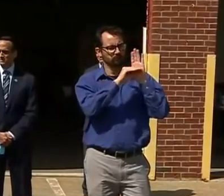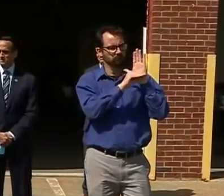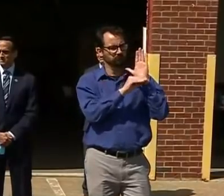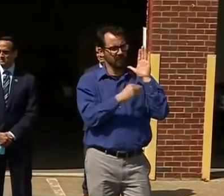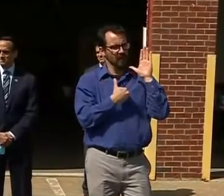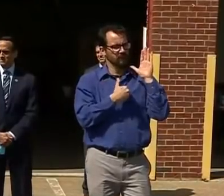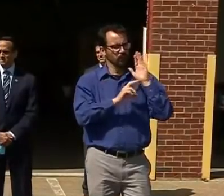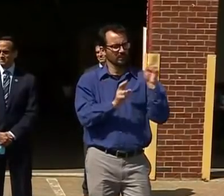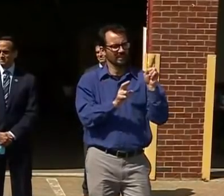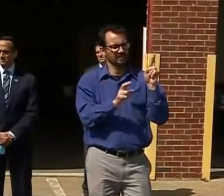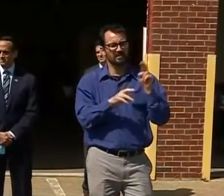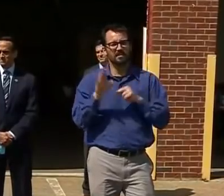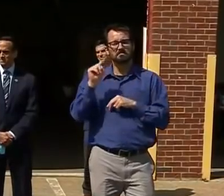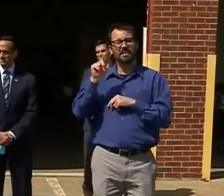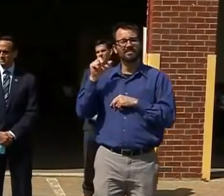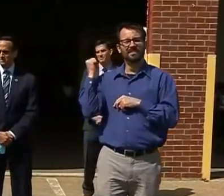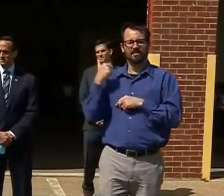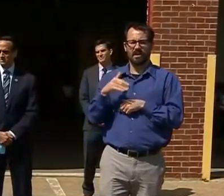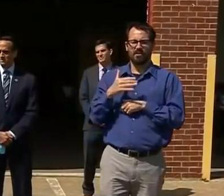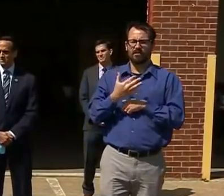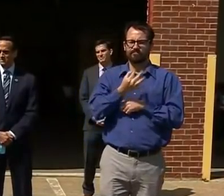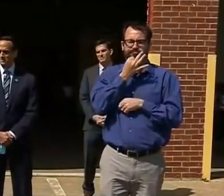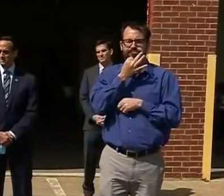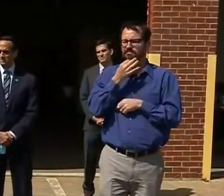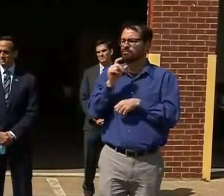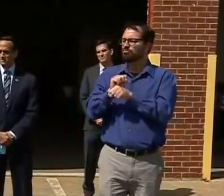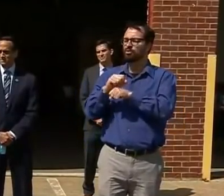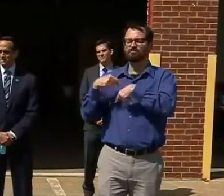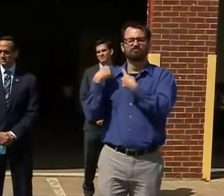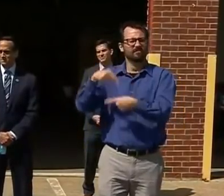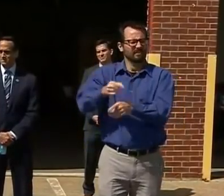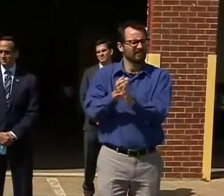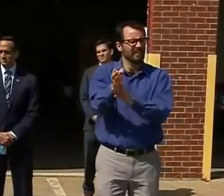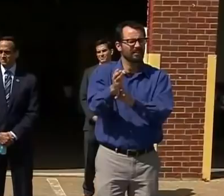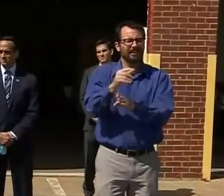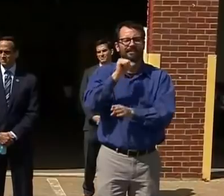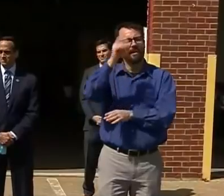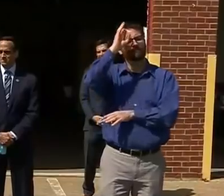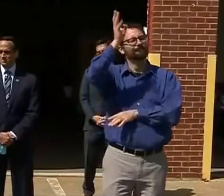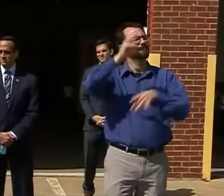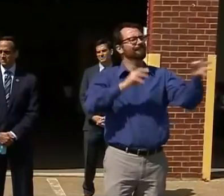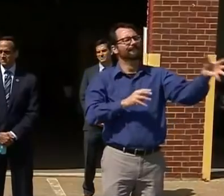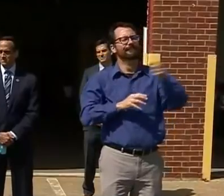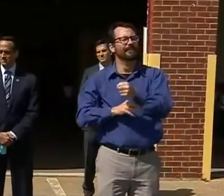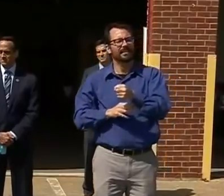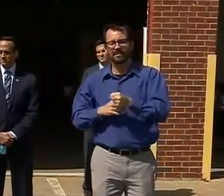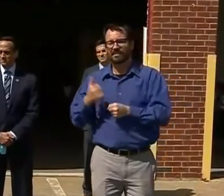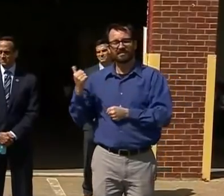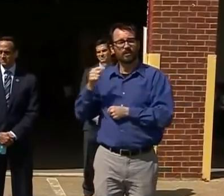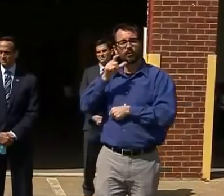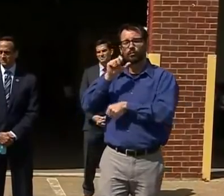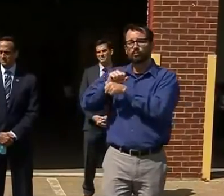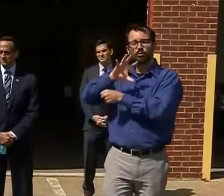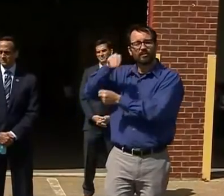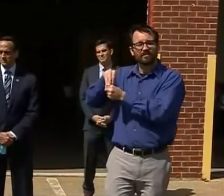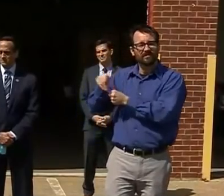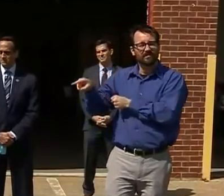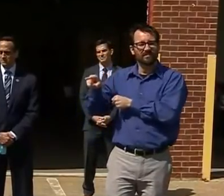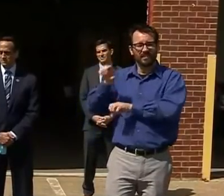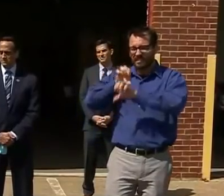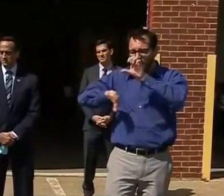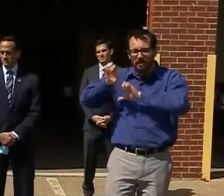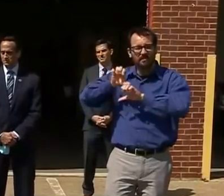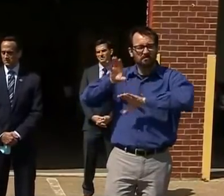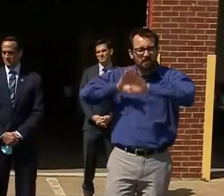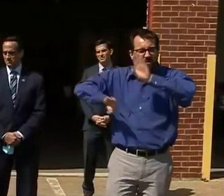goes back decades. They run chem and biological defense preparedness for a piece of the U.S. federal